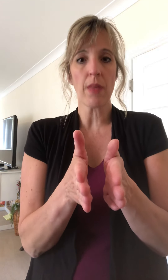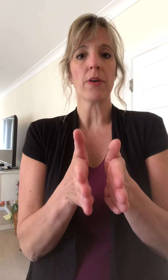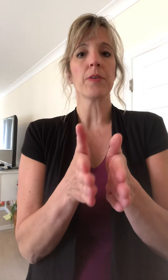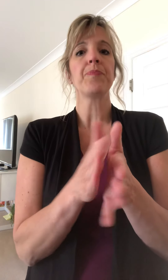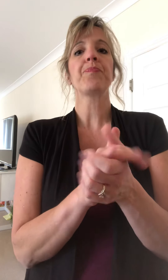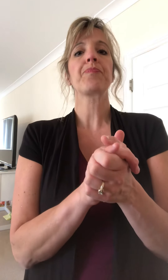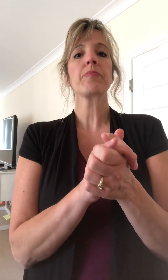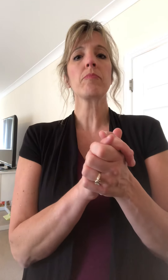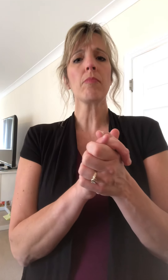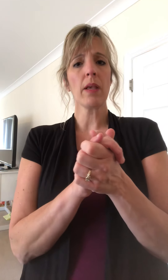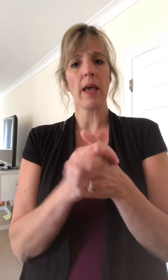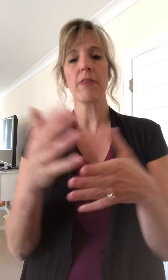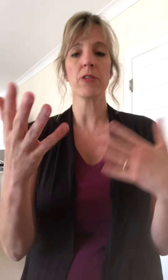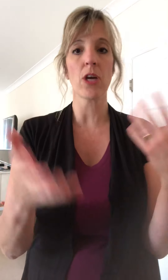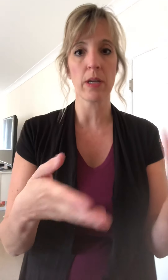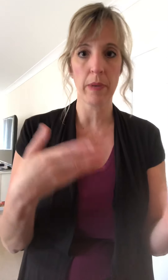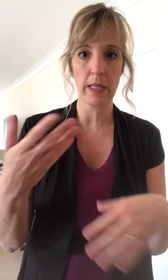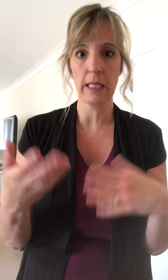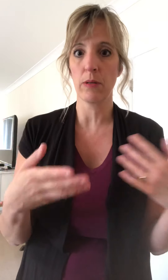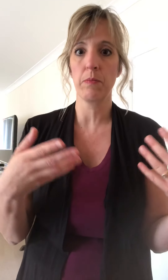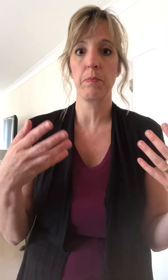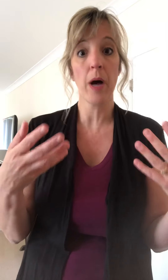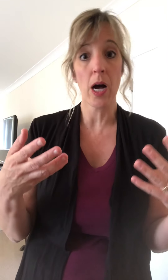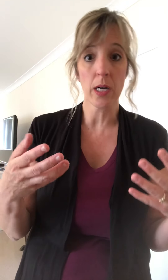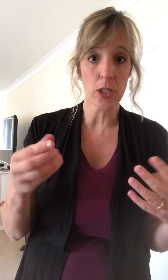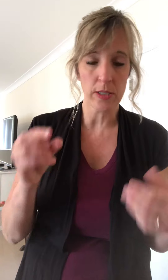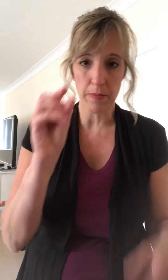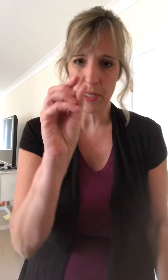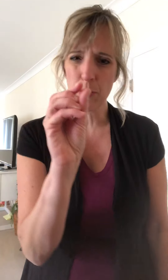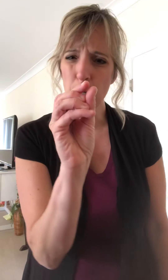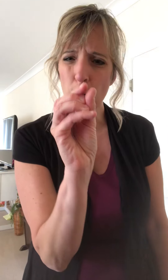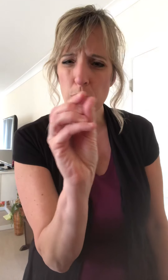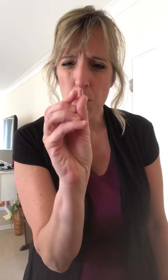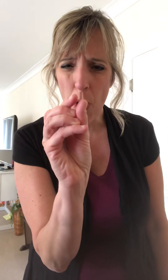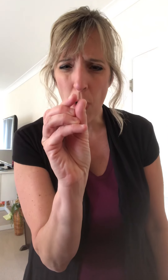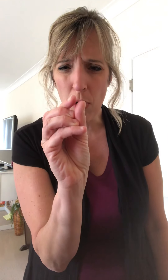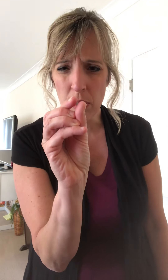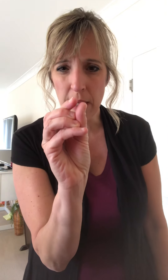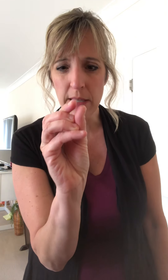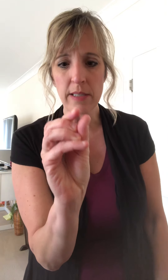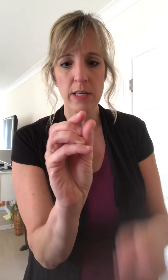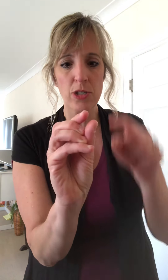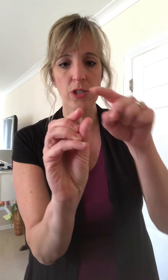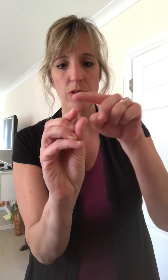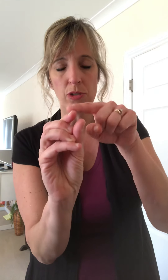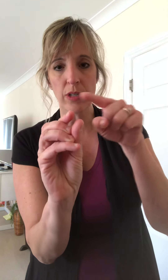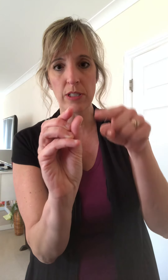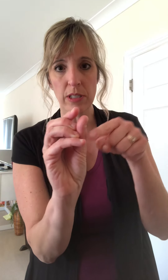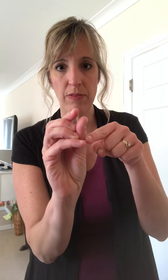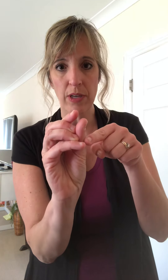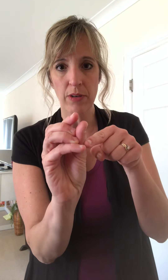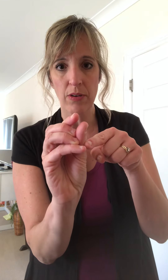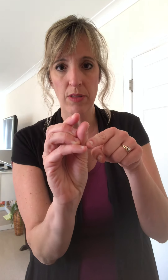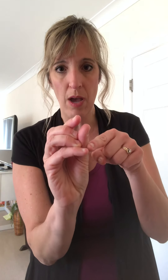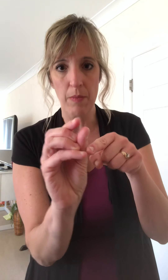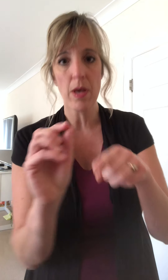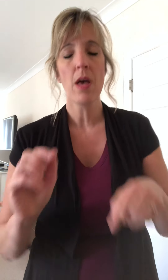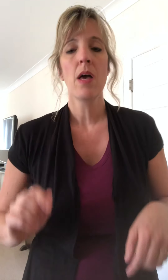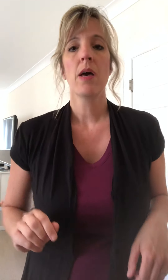together. Okay, if you're talking about a little bug or something, you would go small like this and just use your index finger and your thumb. If